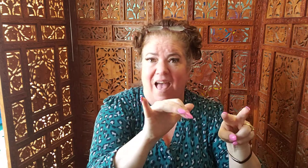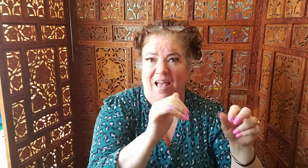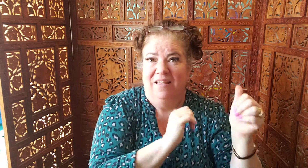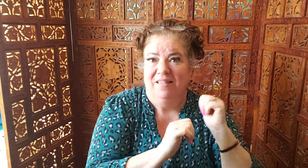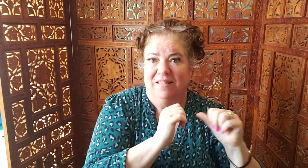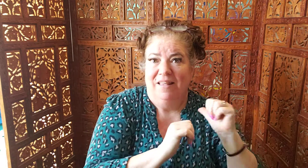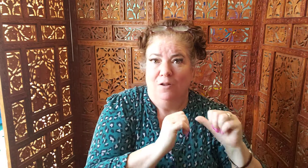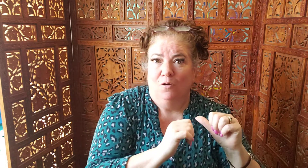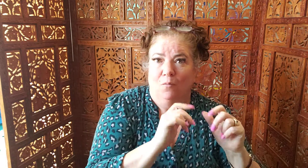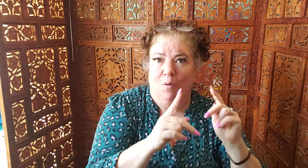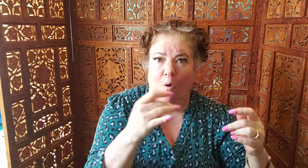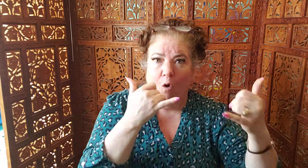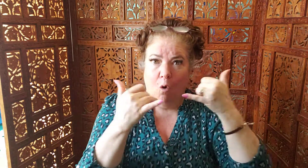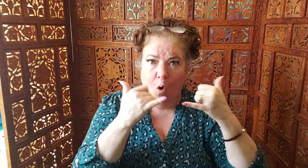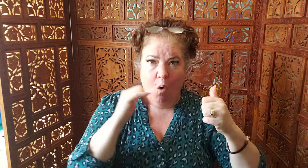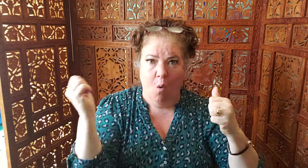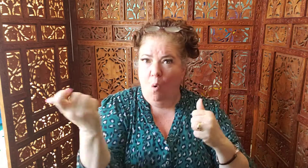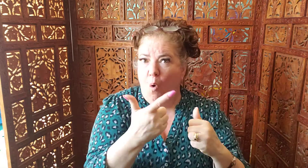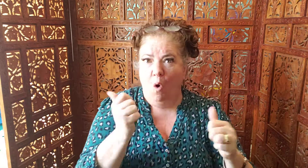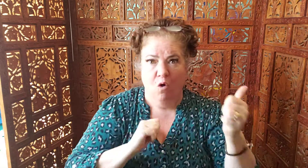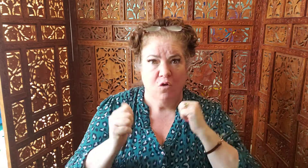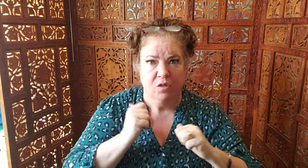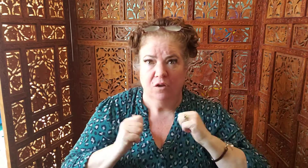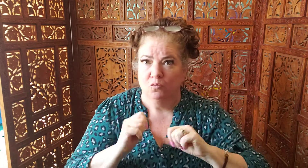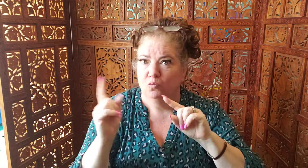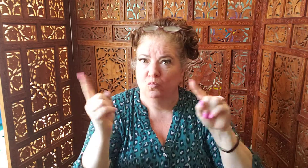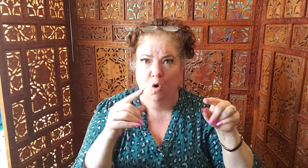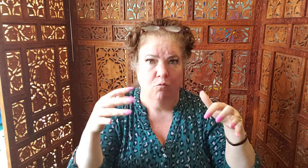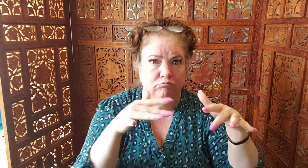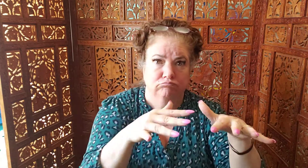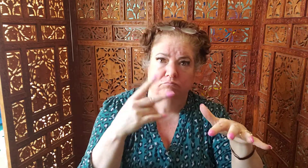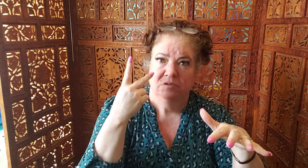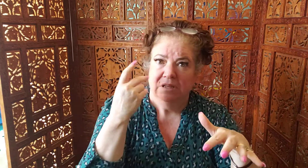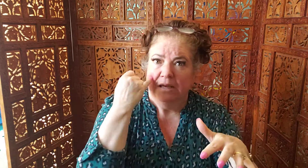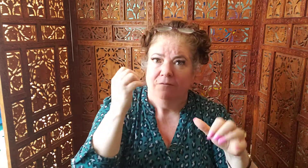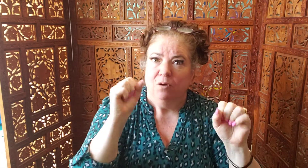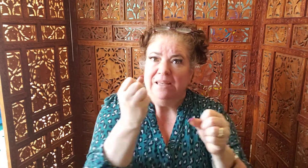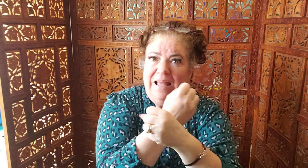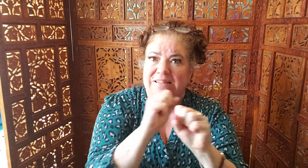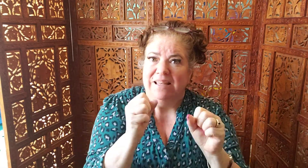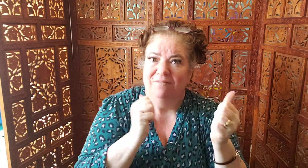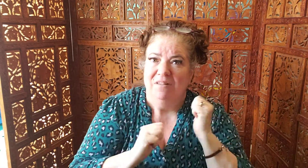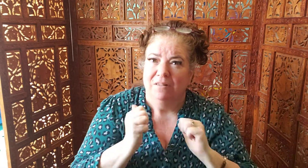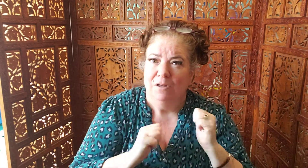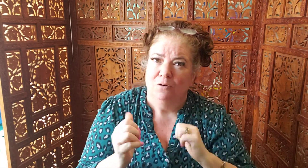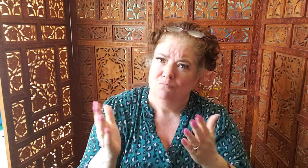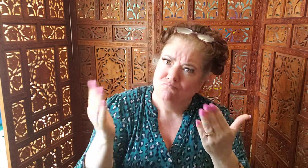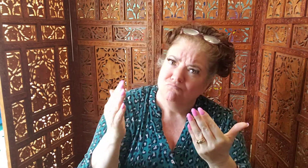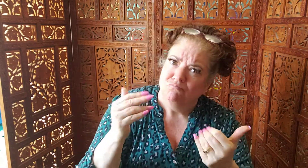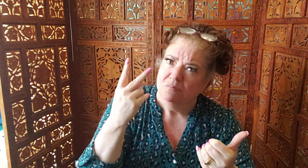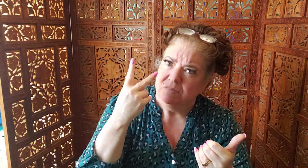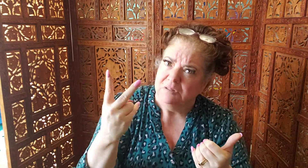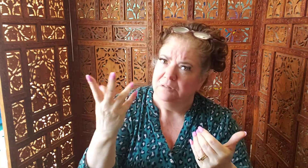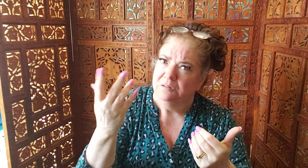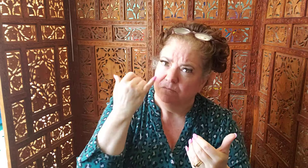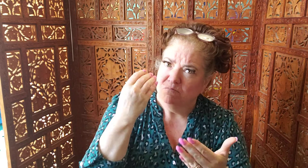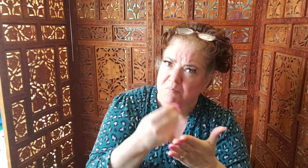the place, so they invited anybody who had a theater. So I said, yeah, why not? And I remember that day, it was dark, it